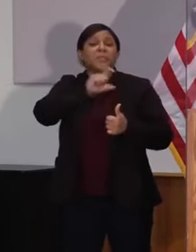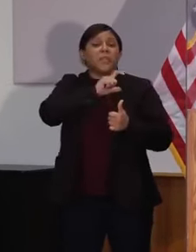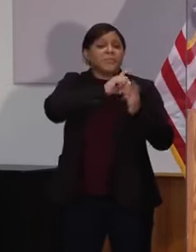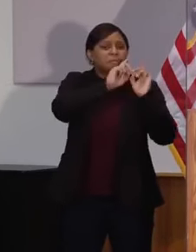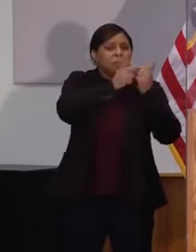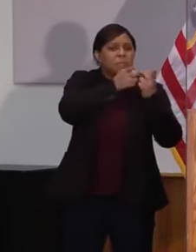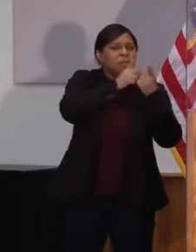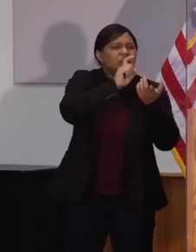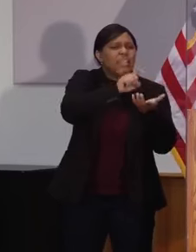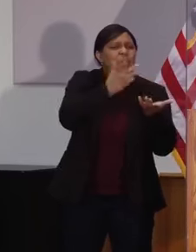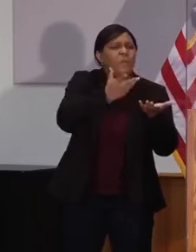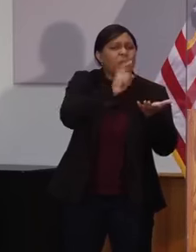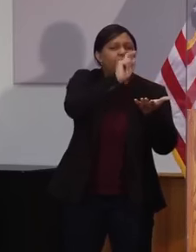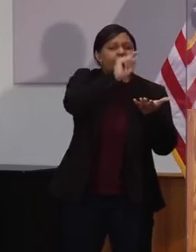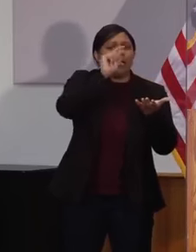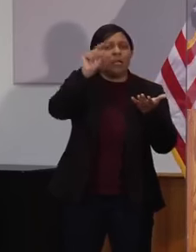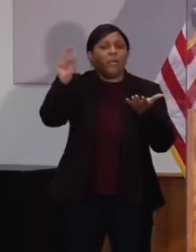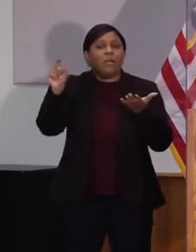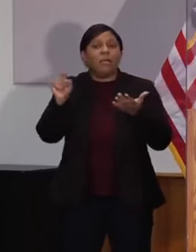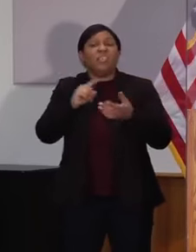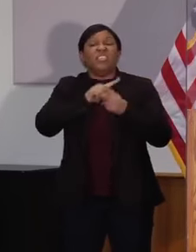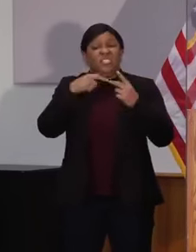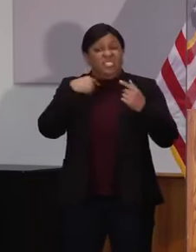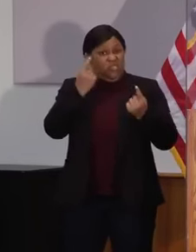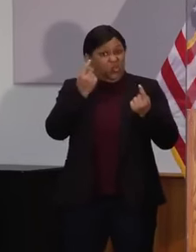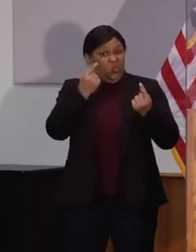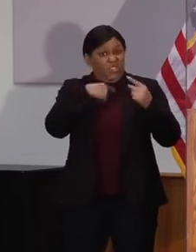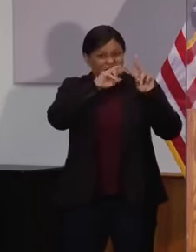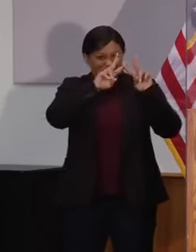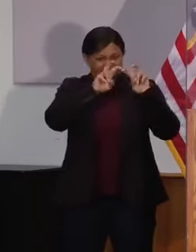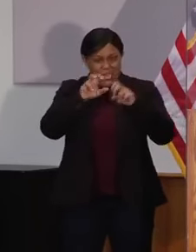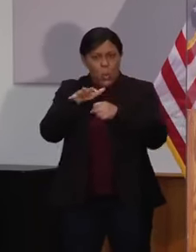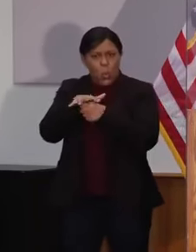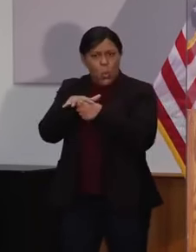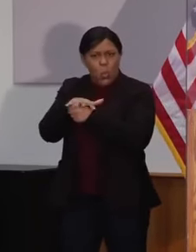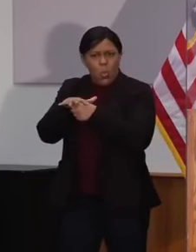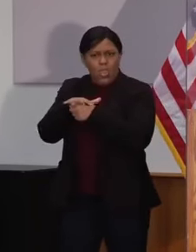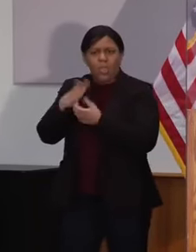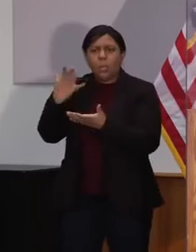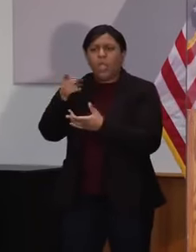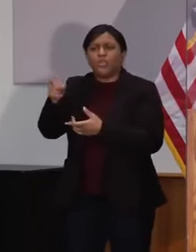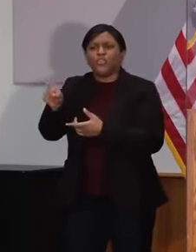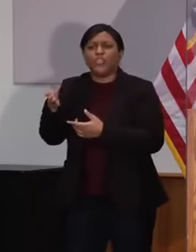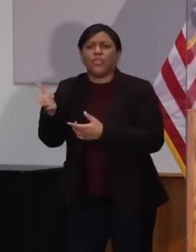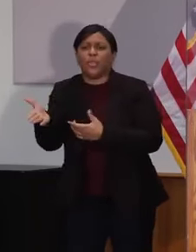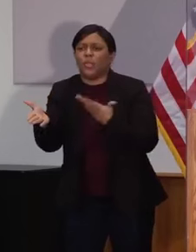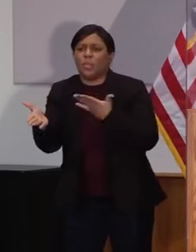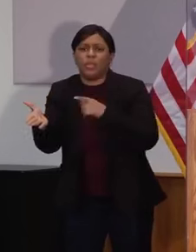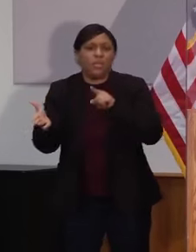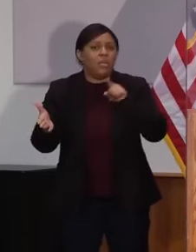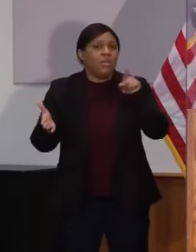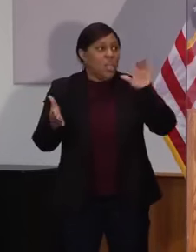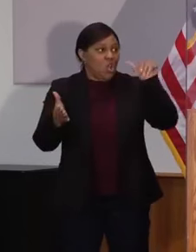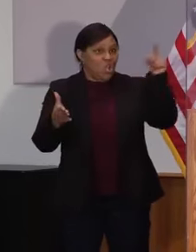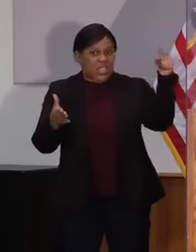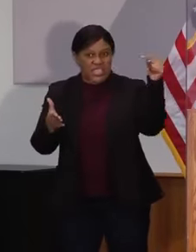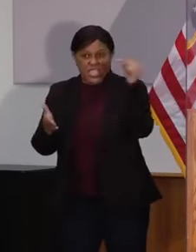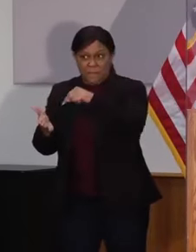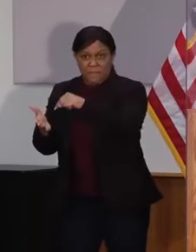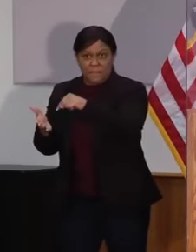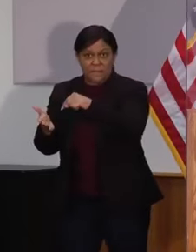out what was the responsibility of the local jurisdiction, who should have been there anyway. And so for a lot of folks that keep asking, well, isn't this